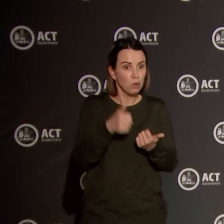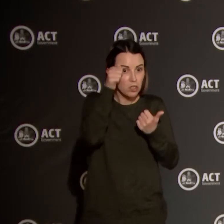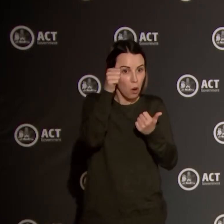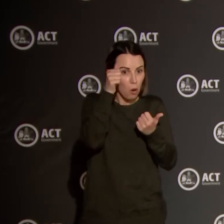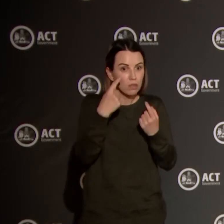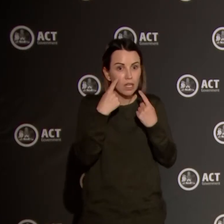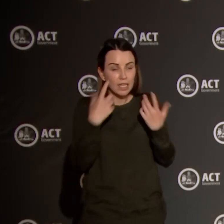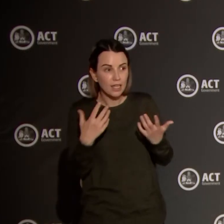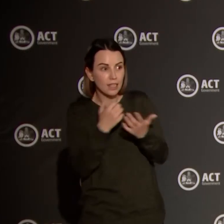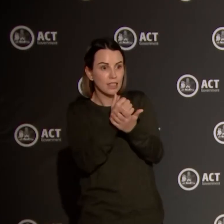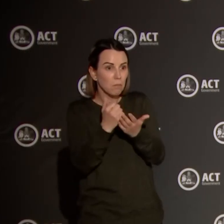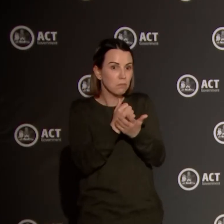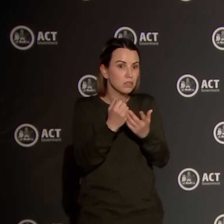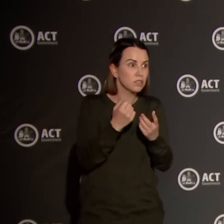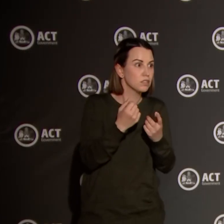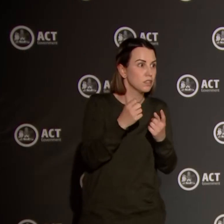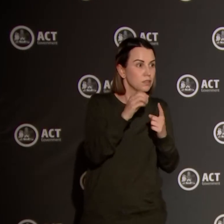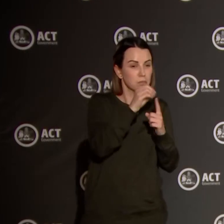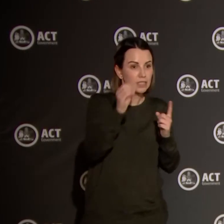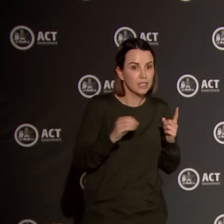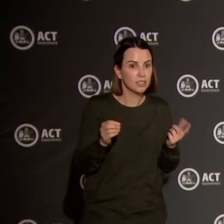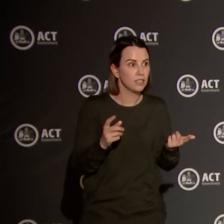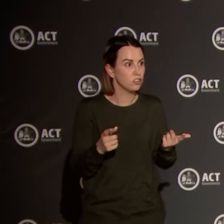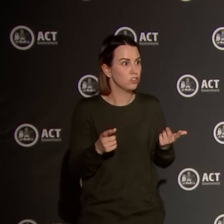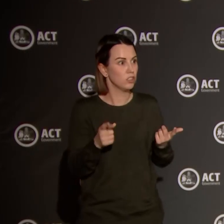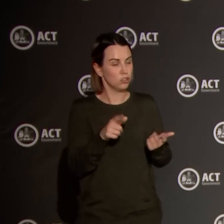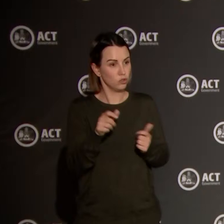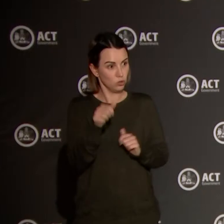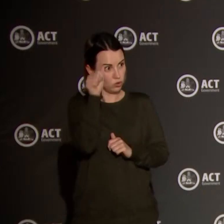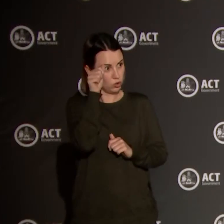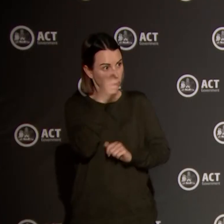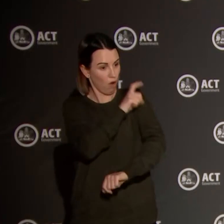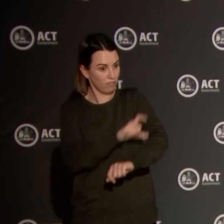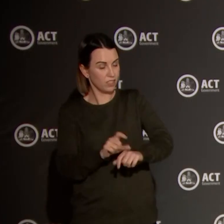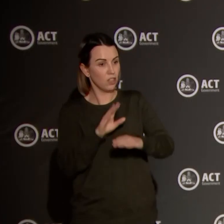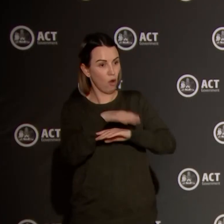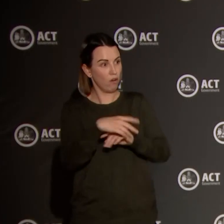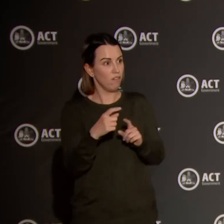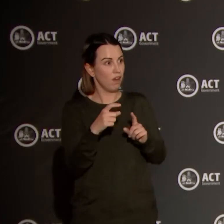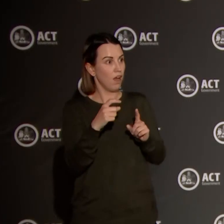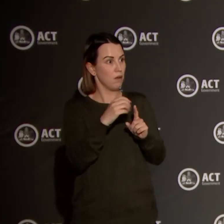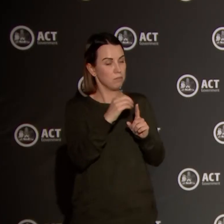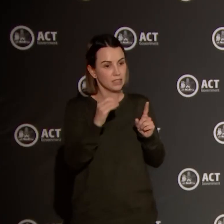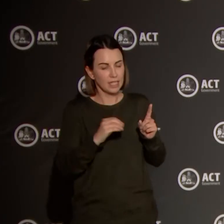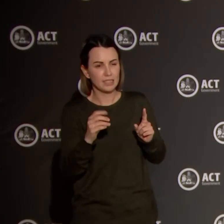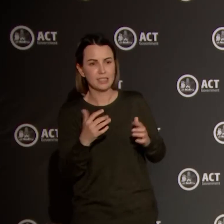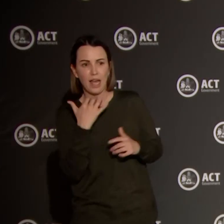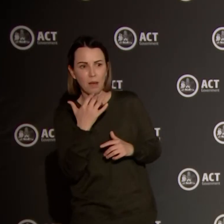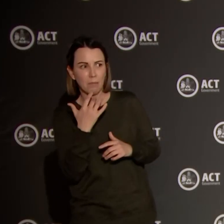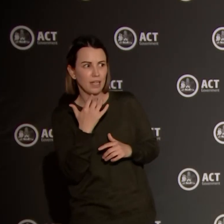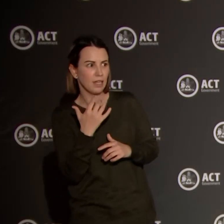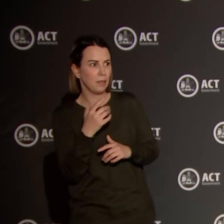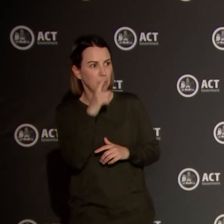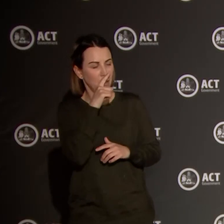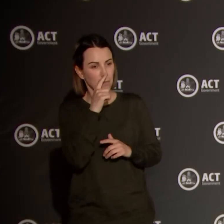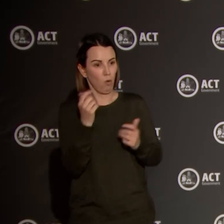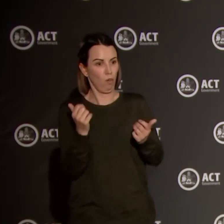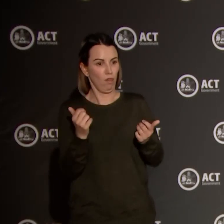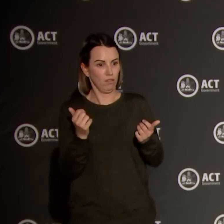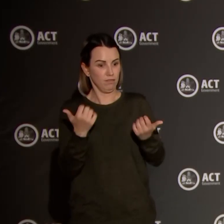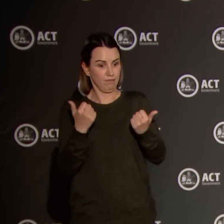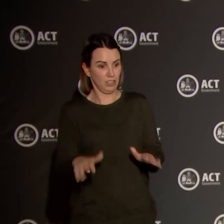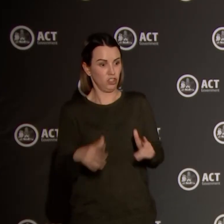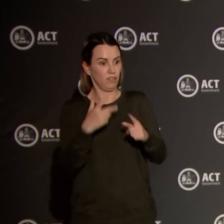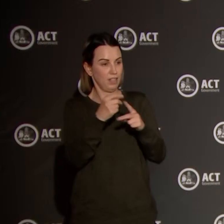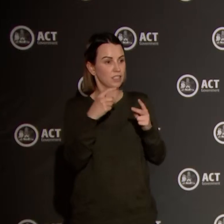answer from the federal government. Are you confident in the numbers that you have now? Can you give us some clarity around how many people are vaccinated in that space? Yeah, so